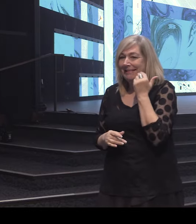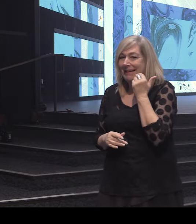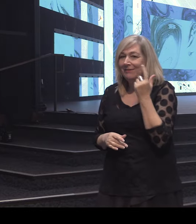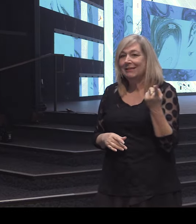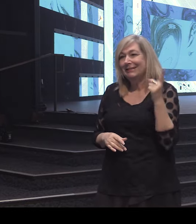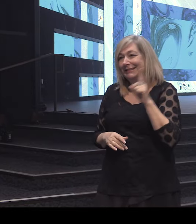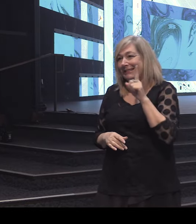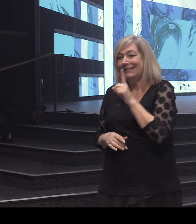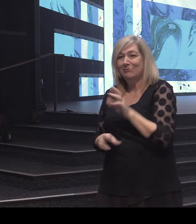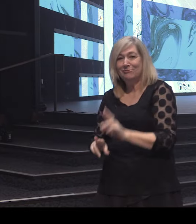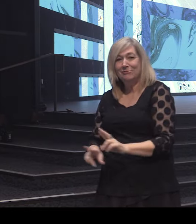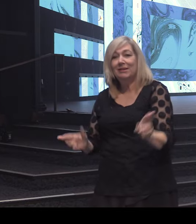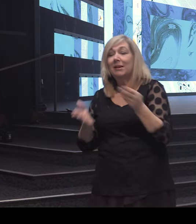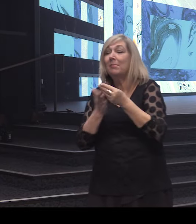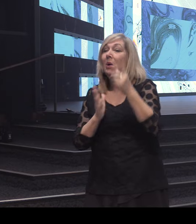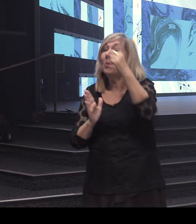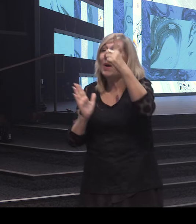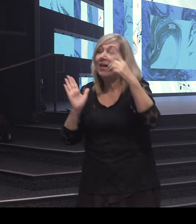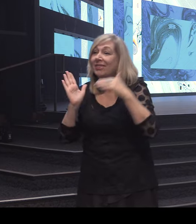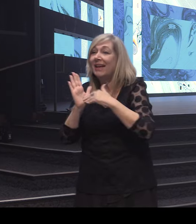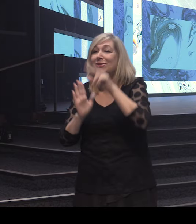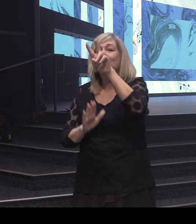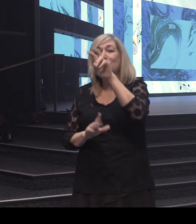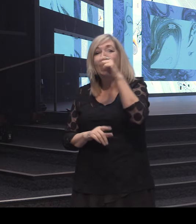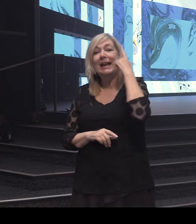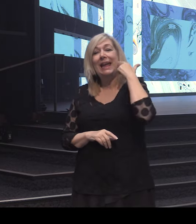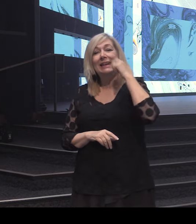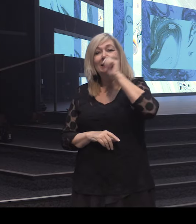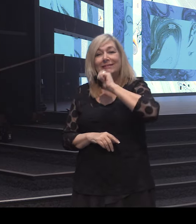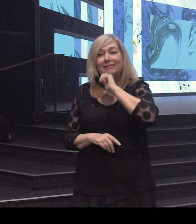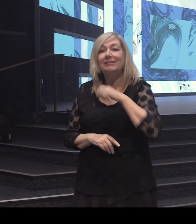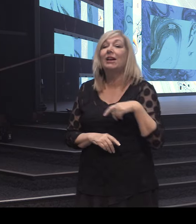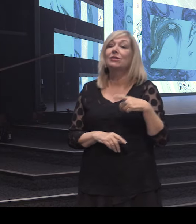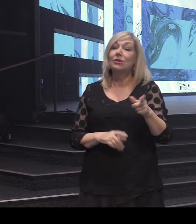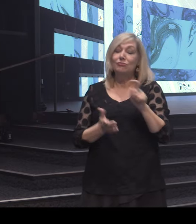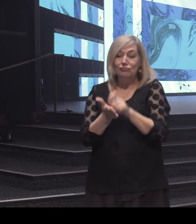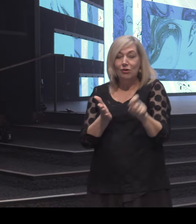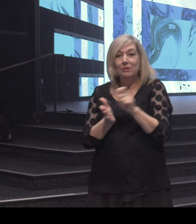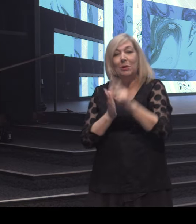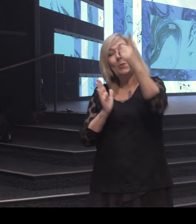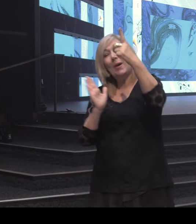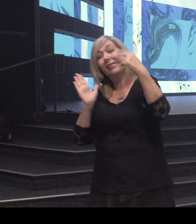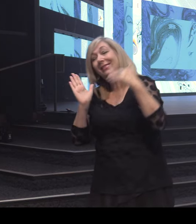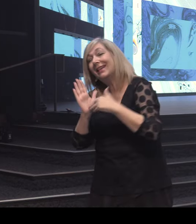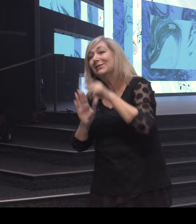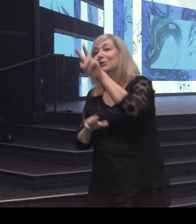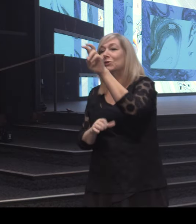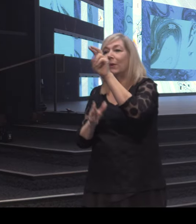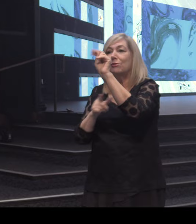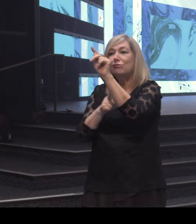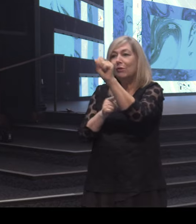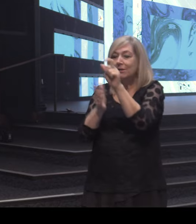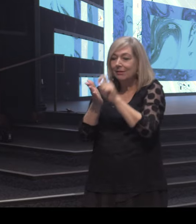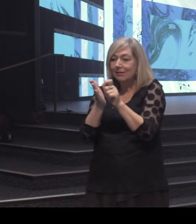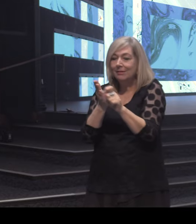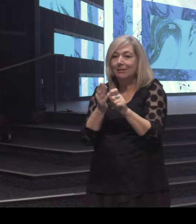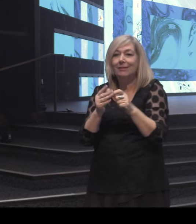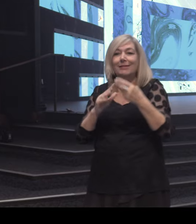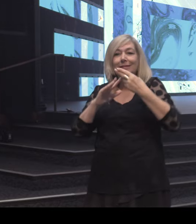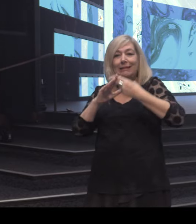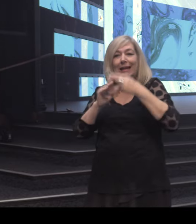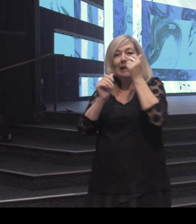She raised some funds, she bought 1,200 lollipops, then sat down to write 1,200 notes. And